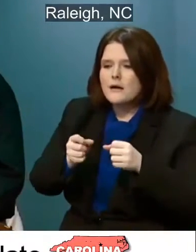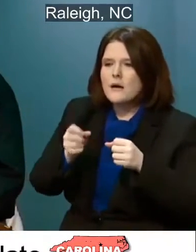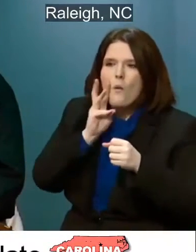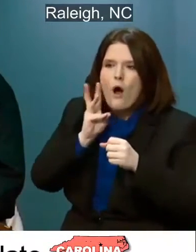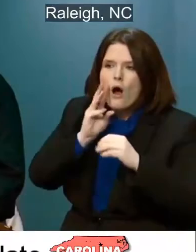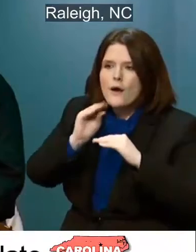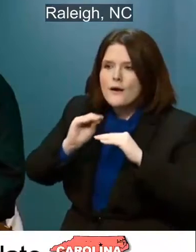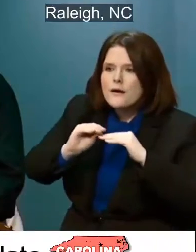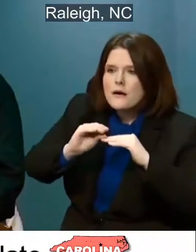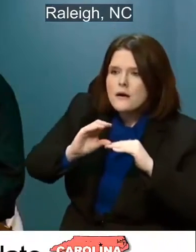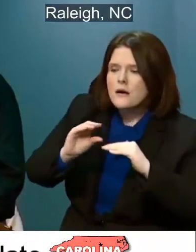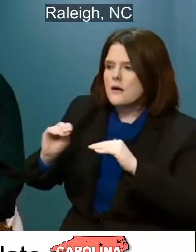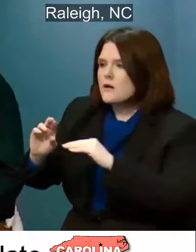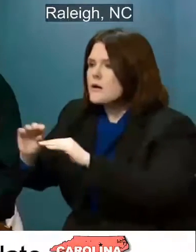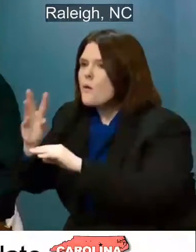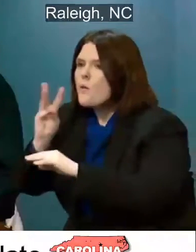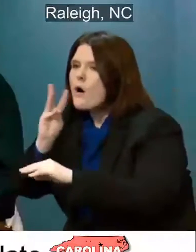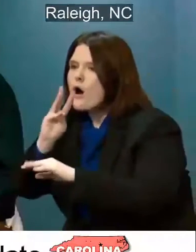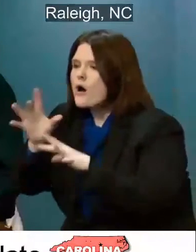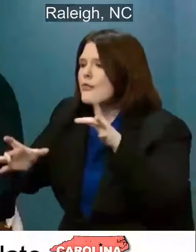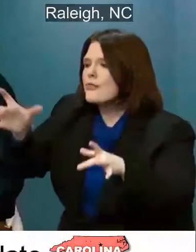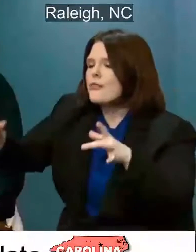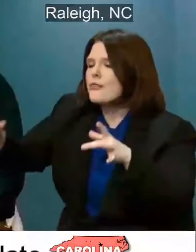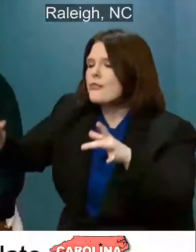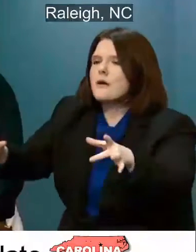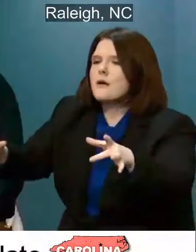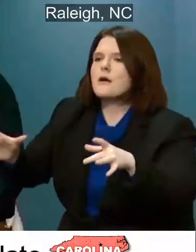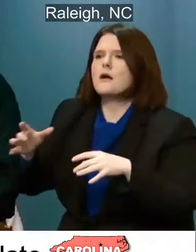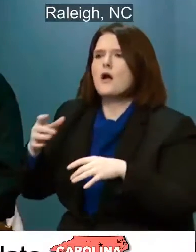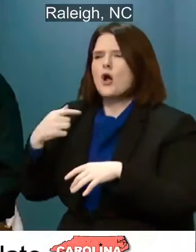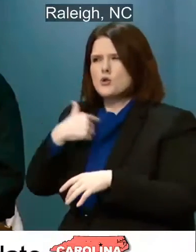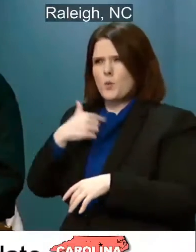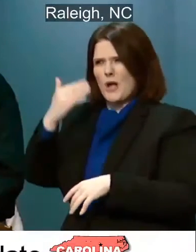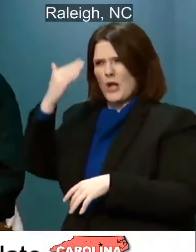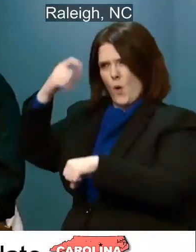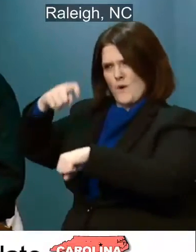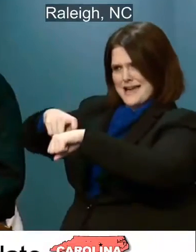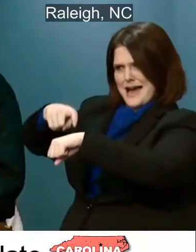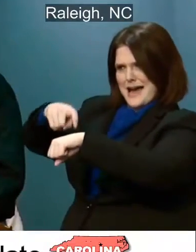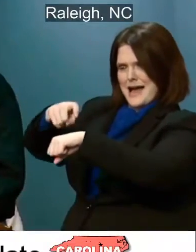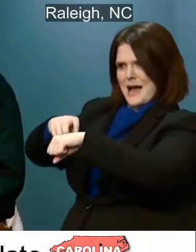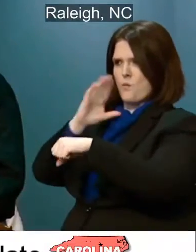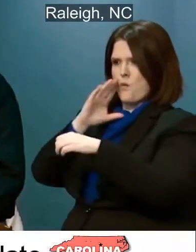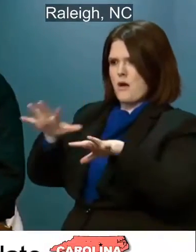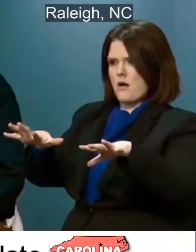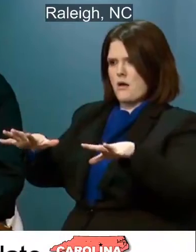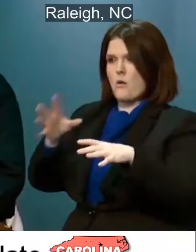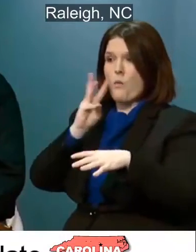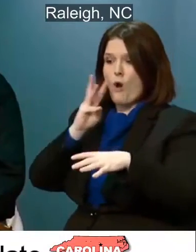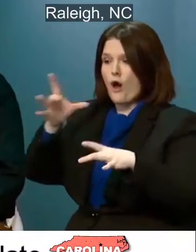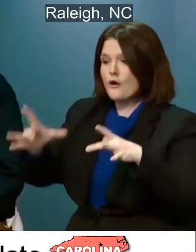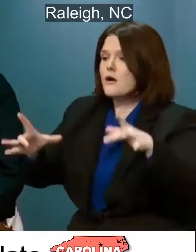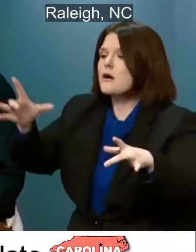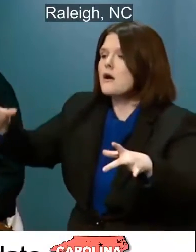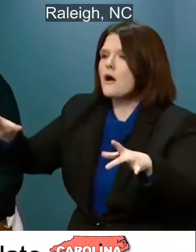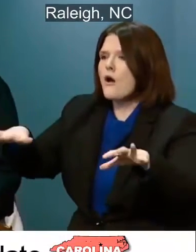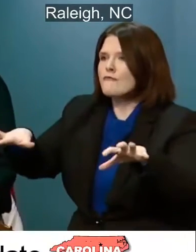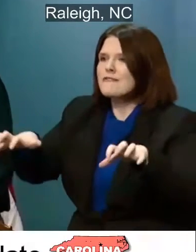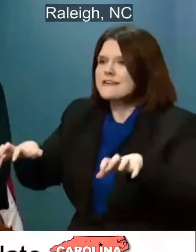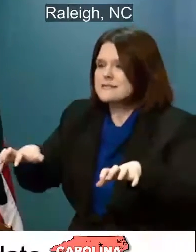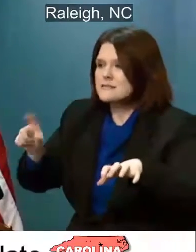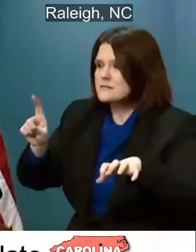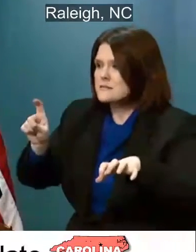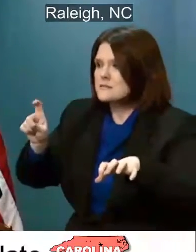have an idea what time that will start to freeze and create these patches of ice that might be of a